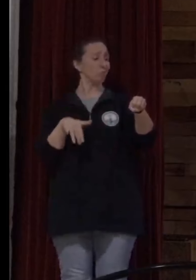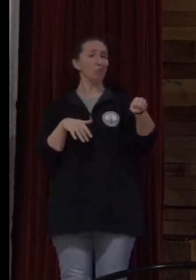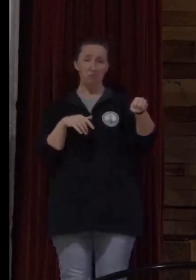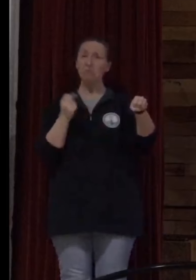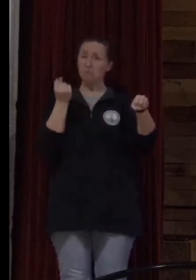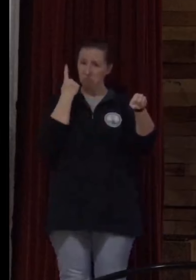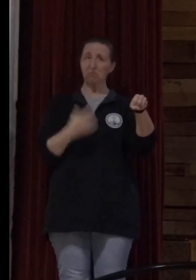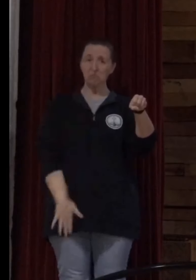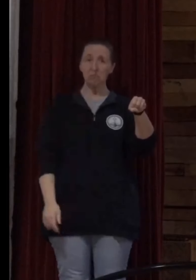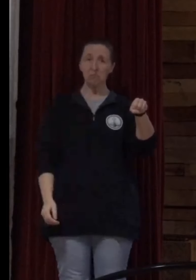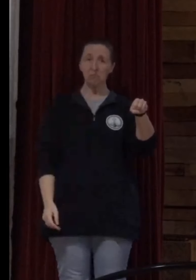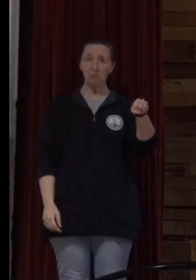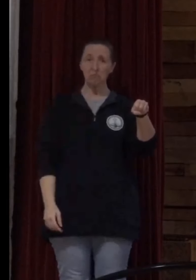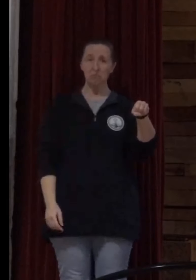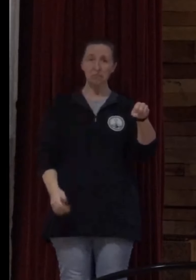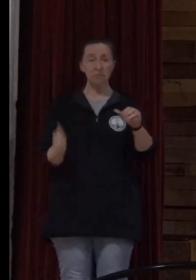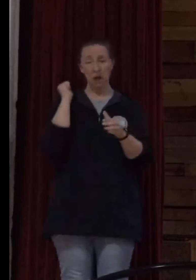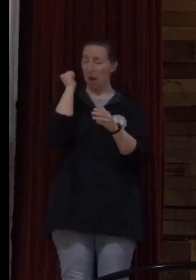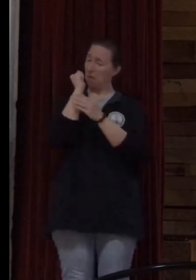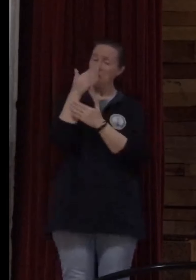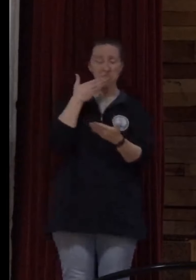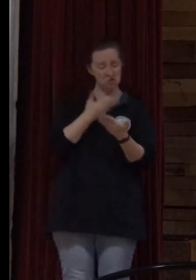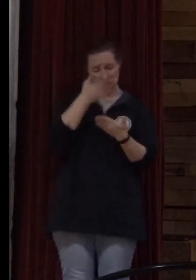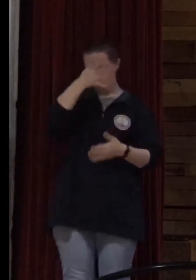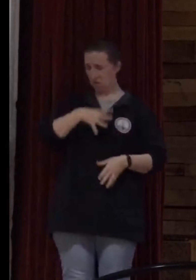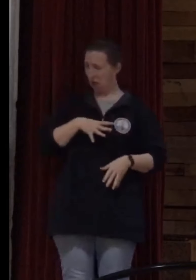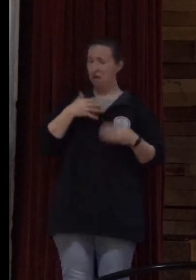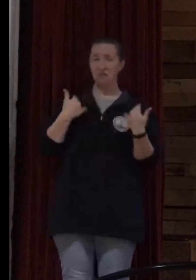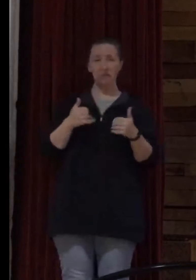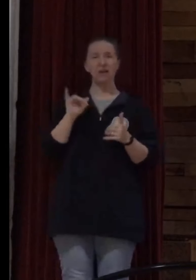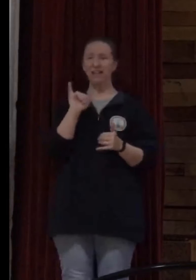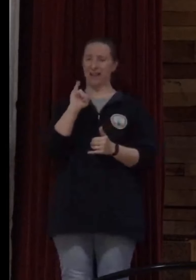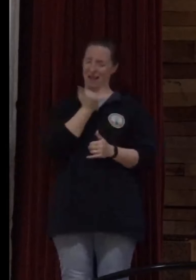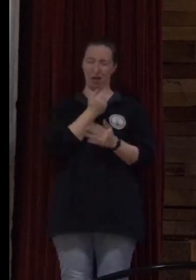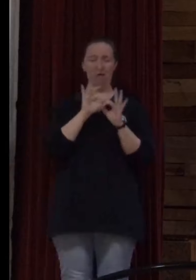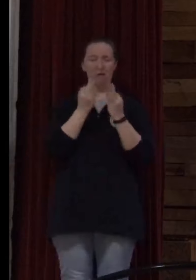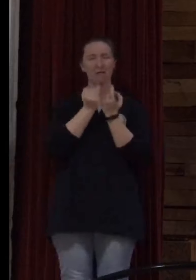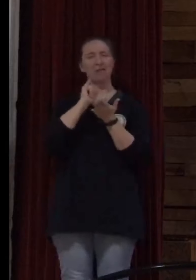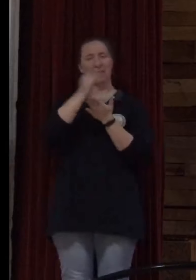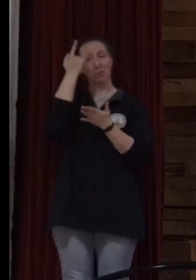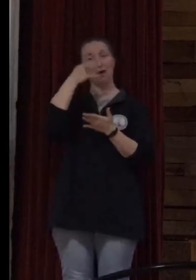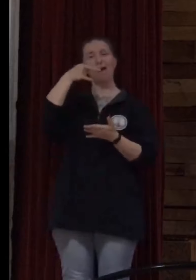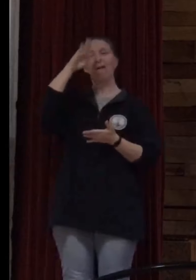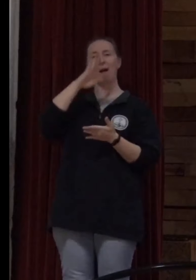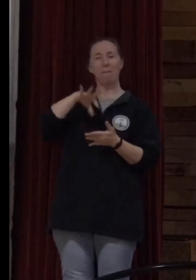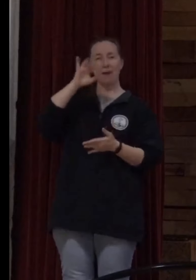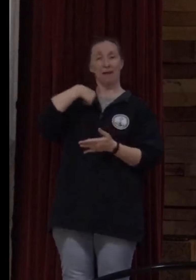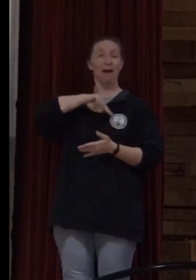makes sense. Abraham, pretty good guy. Must be kind of like our family. That's why God chose us.